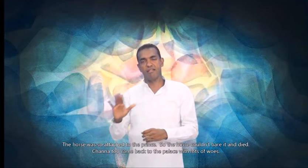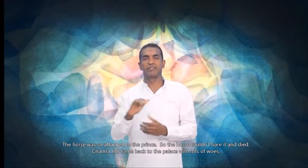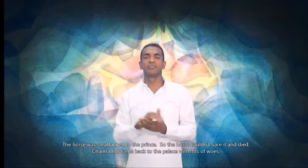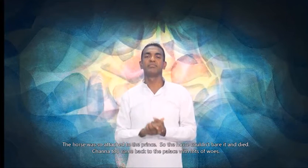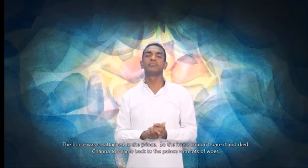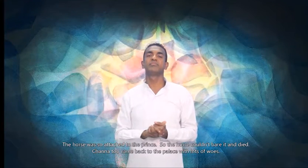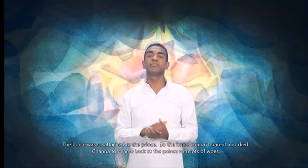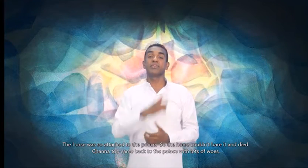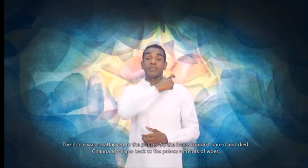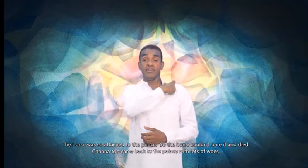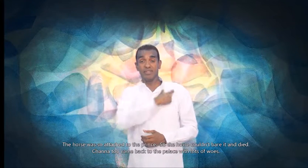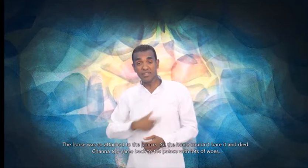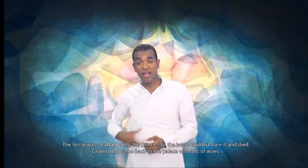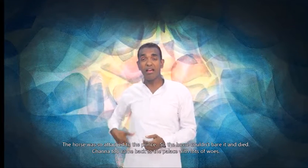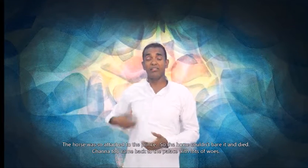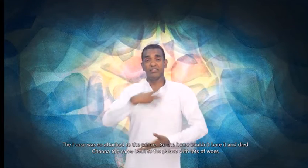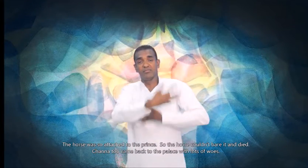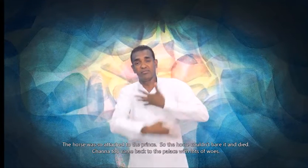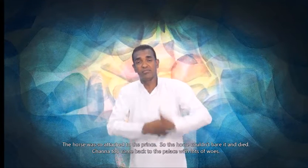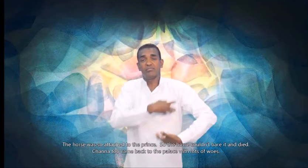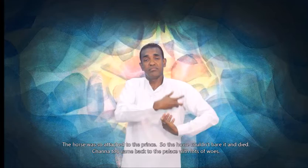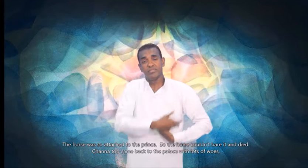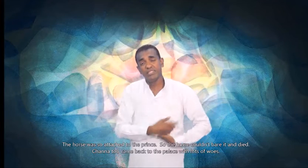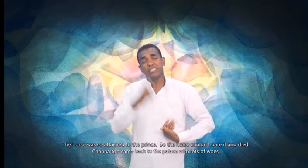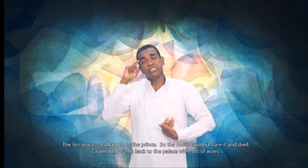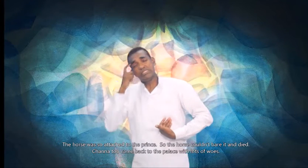back to the palace with lots of voice.